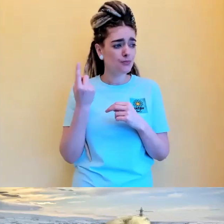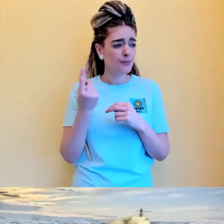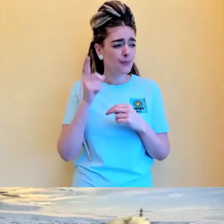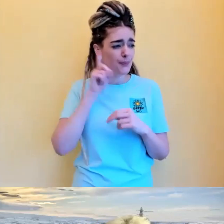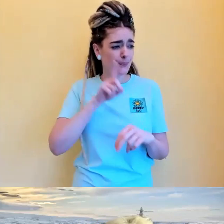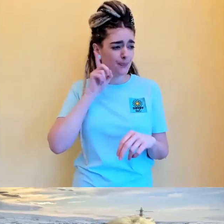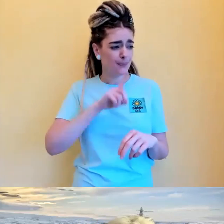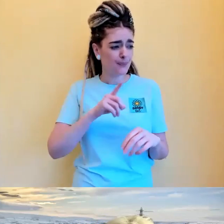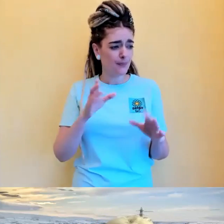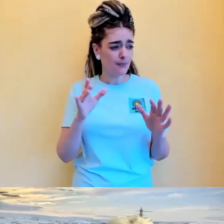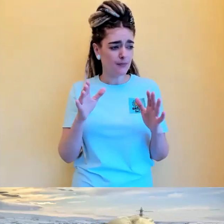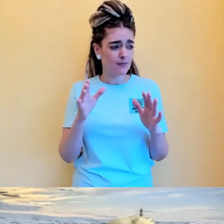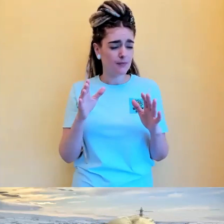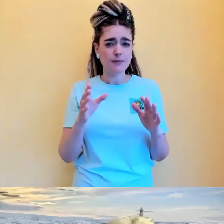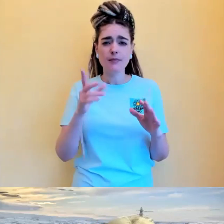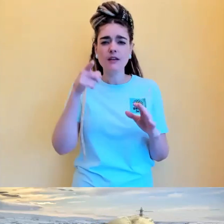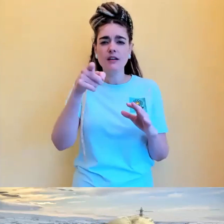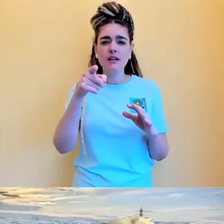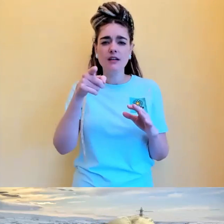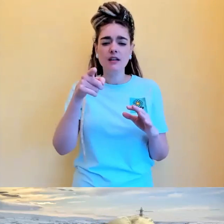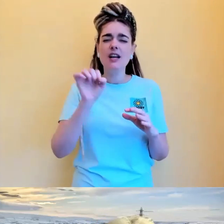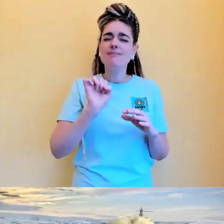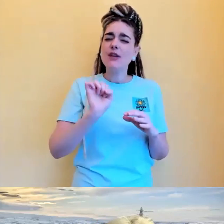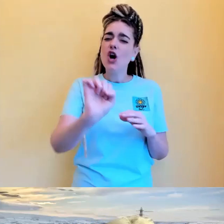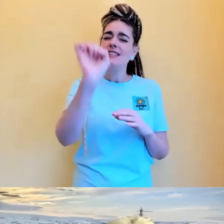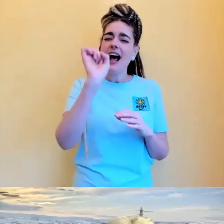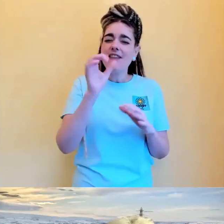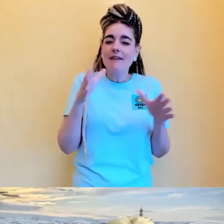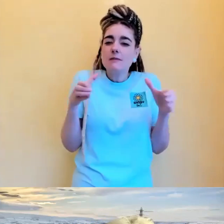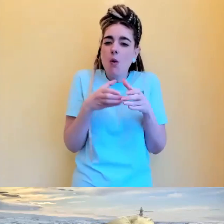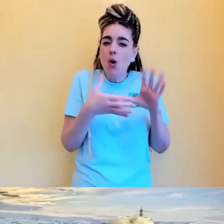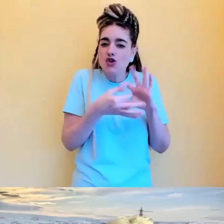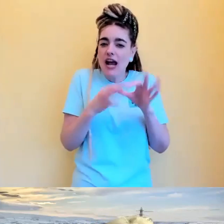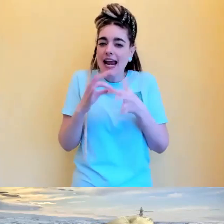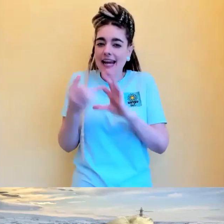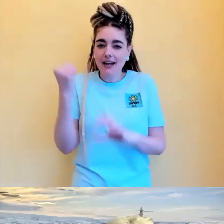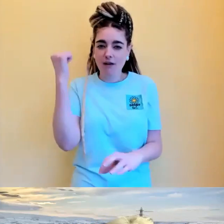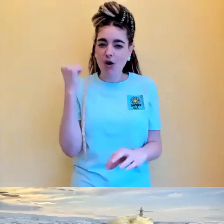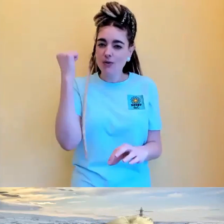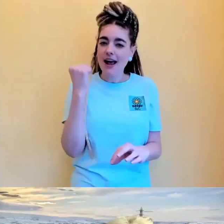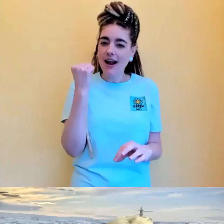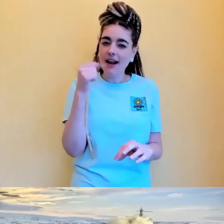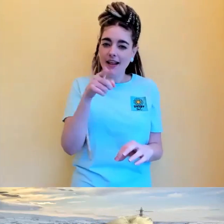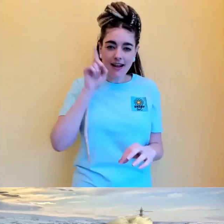lady who owns a small chain of hotels, not hotels,